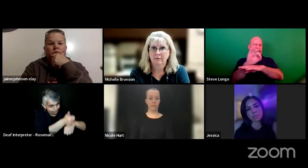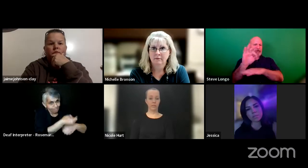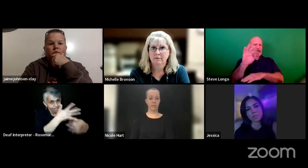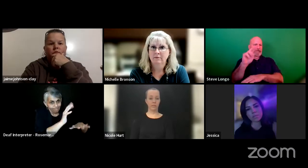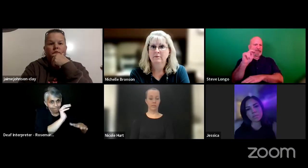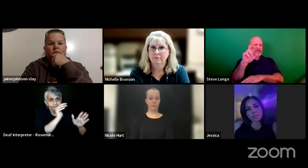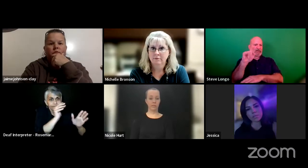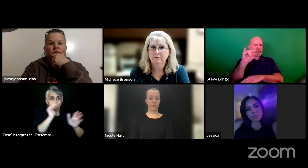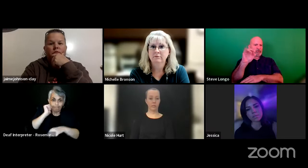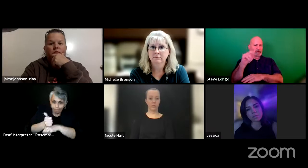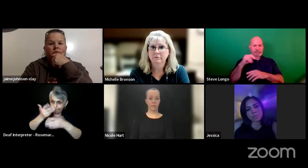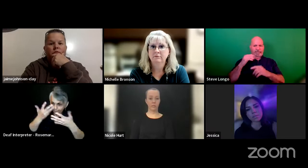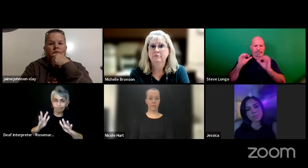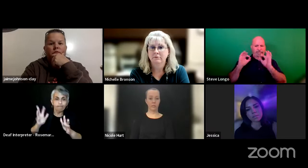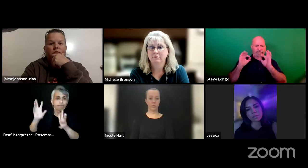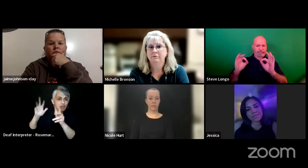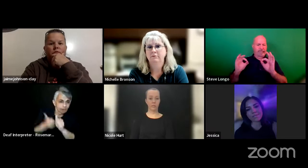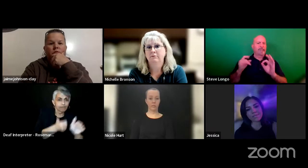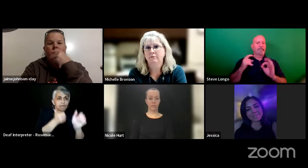board.